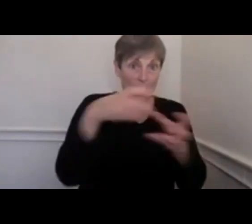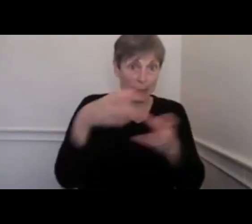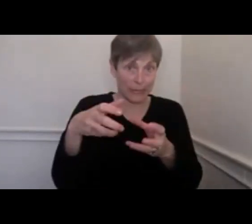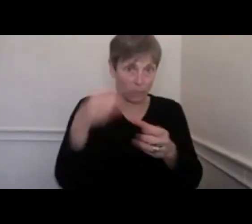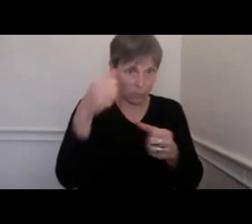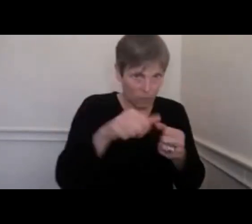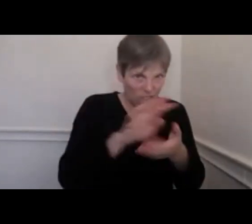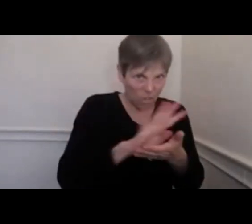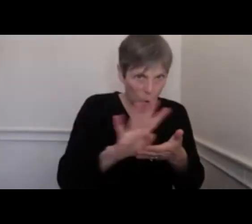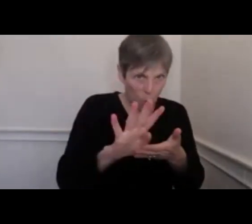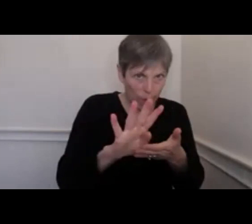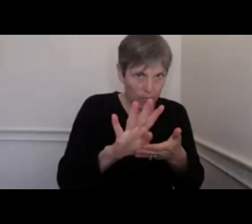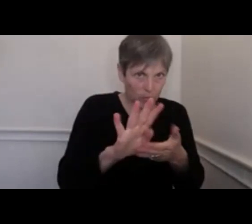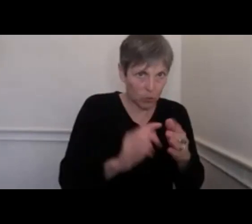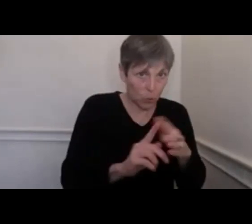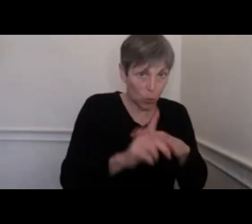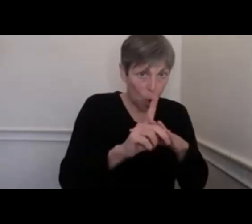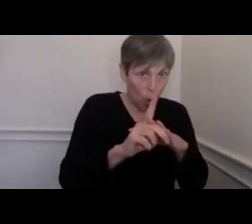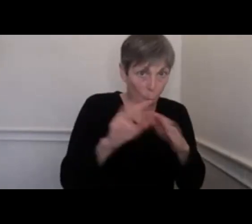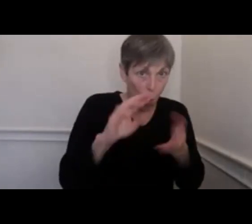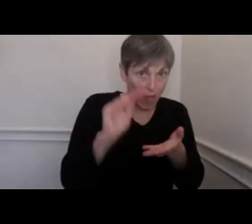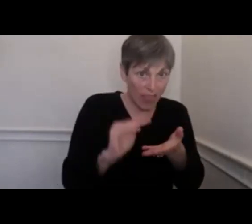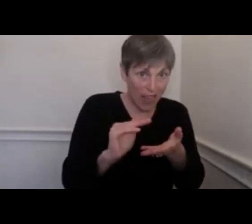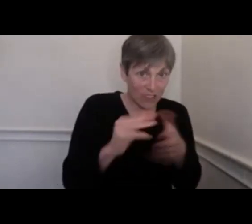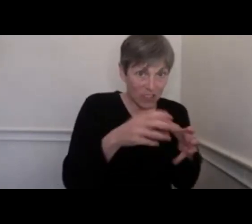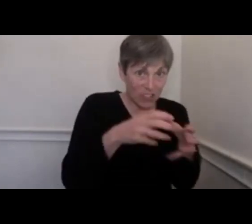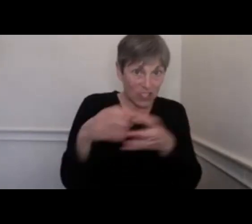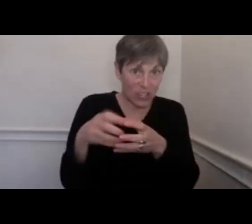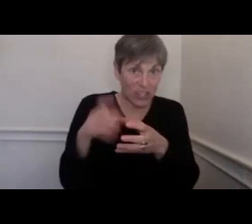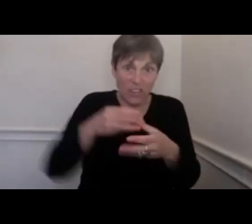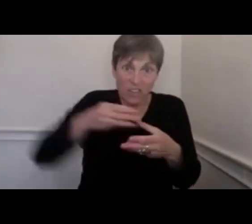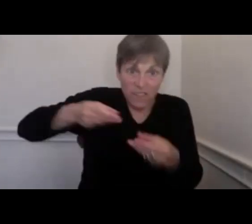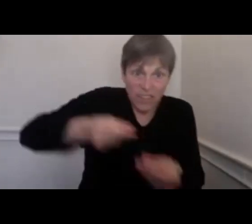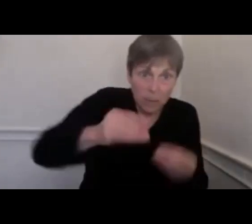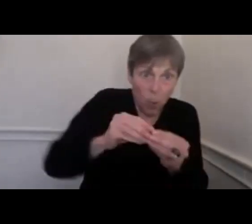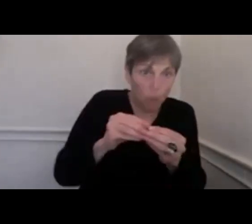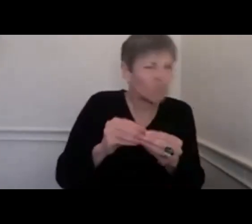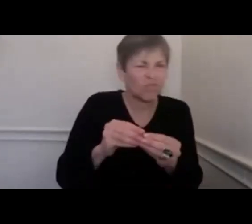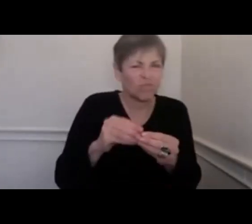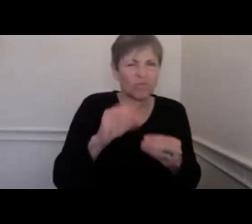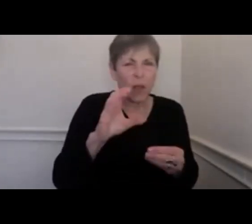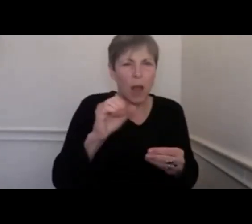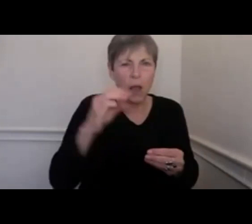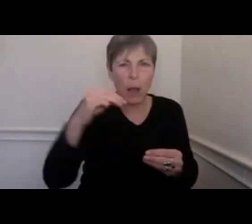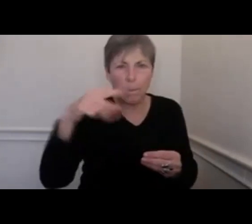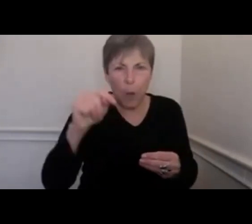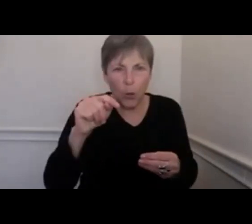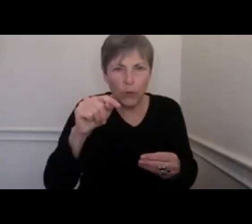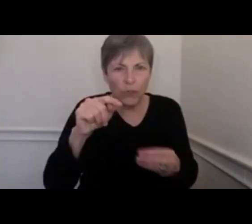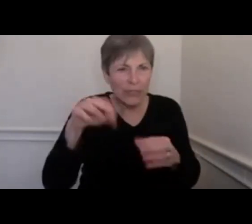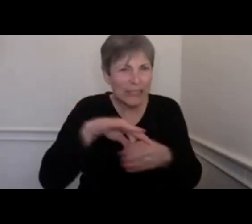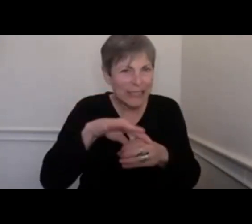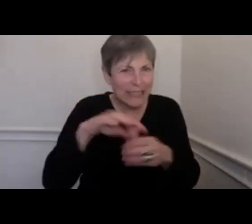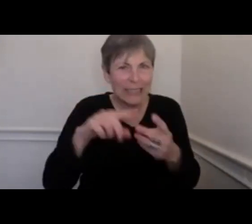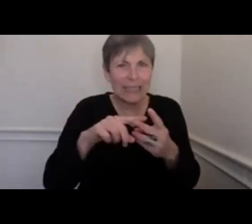or less, you don't need to be supplementally feeding them, whether it's with compost tea or fish emulsion or